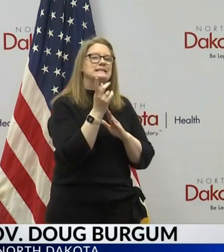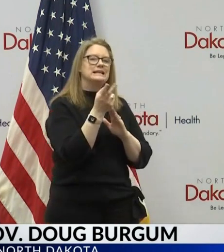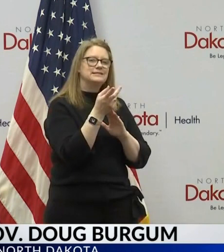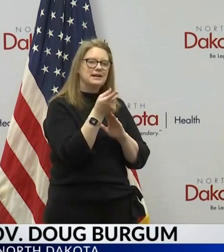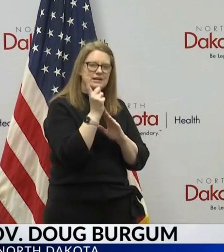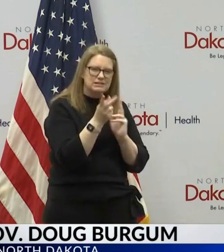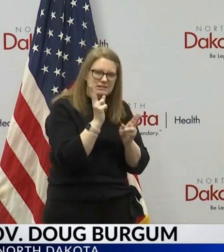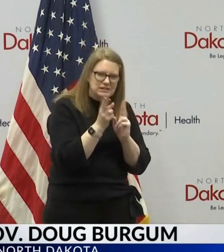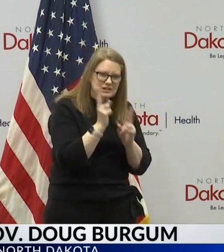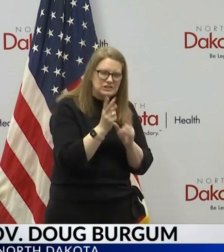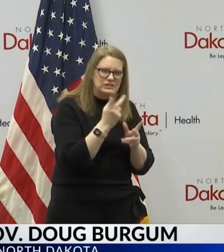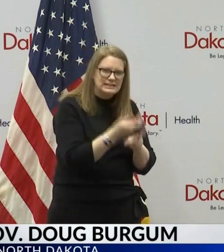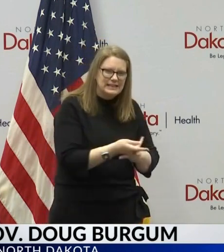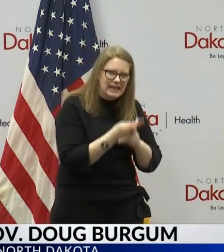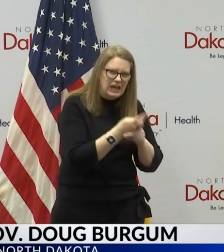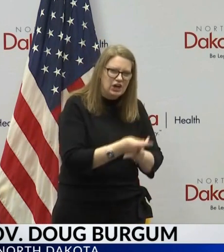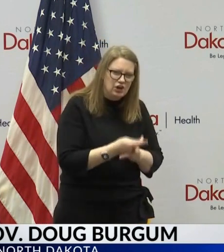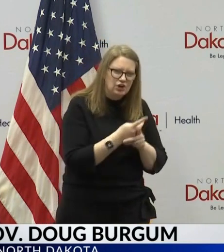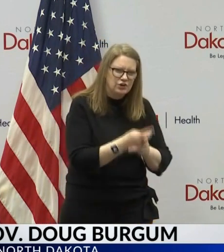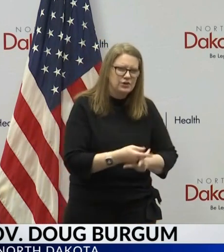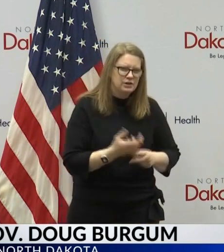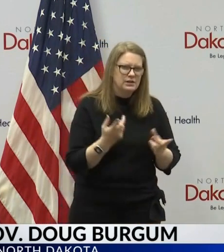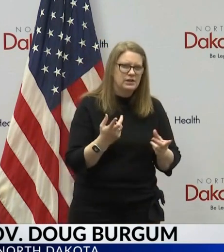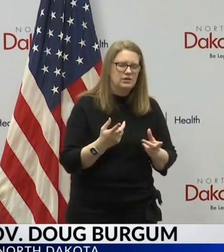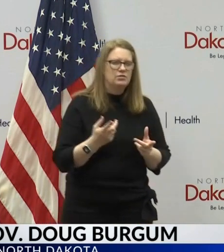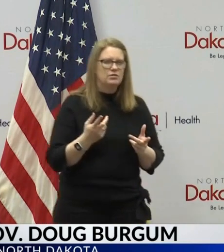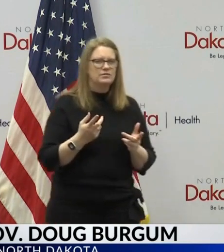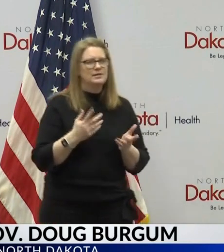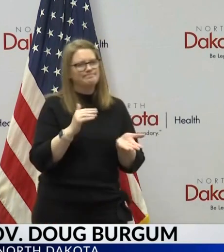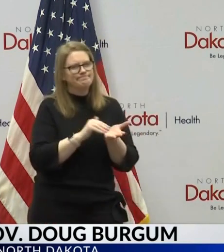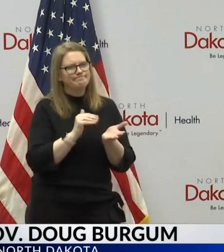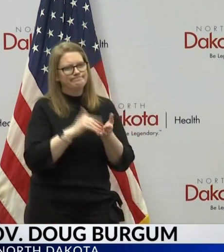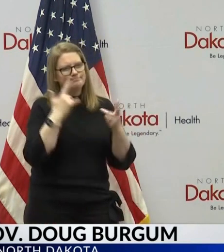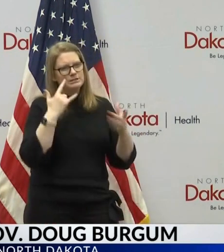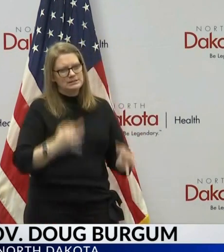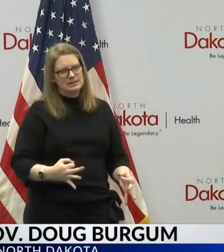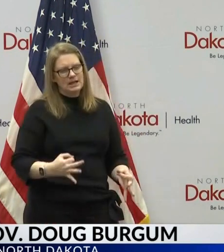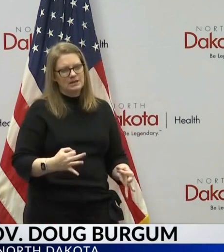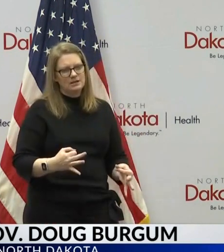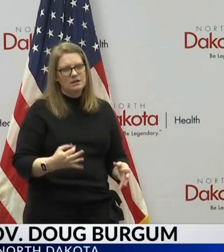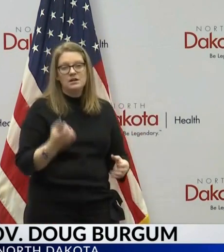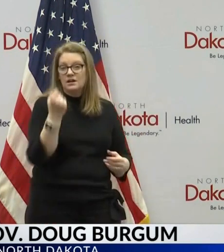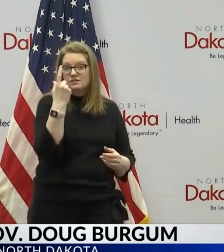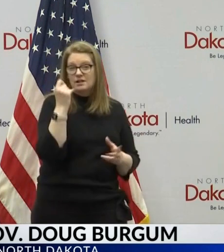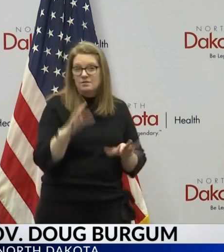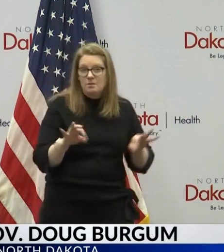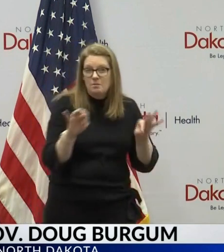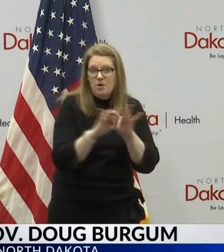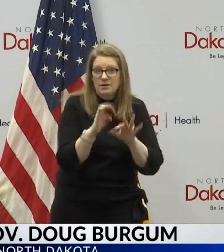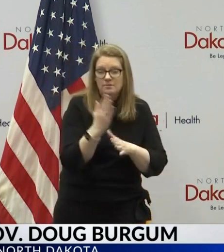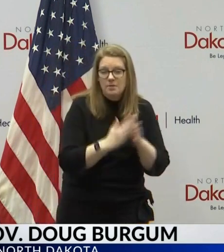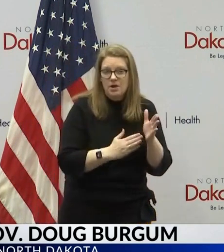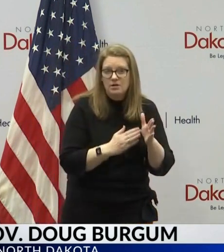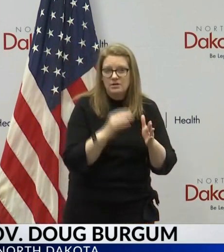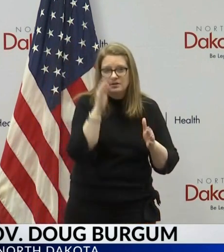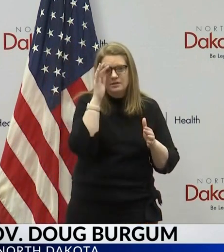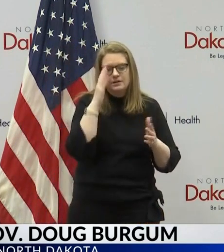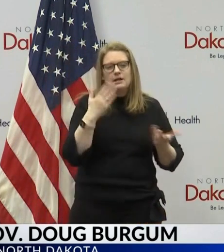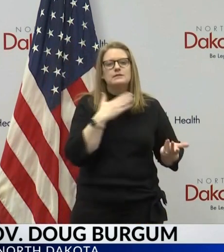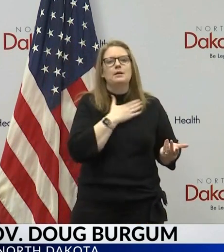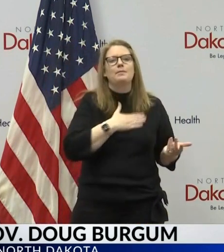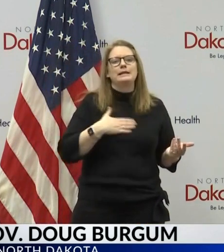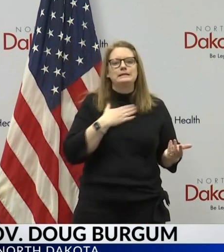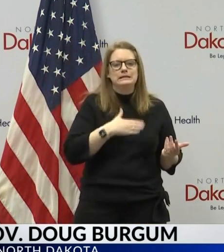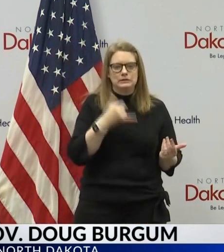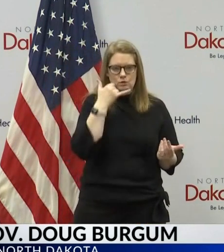the discretion of the physician. So the key, as we've been talking about, for these is, as we have, which is please